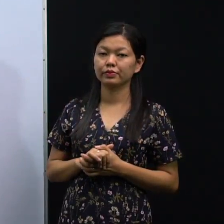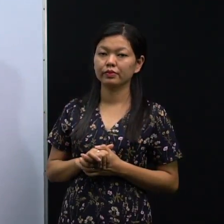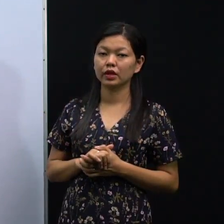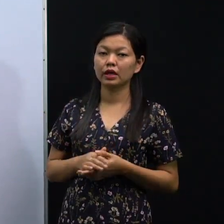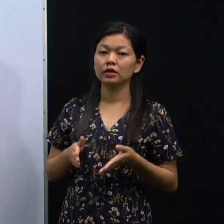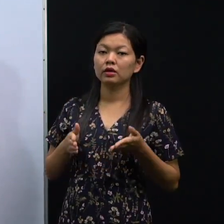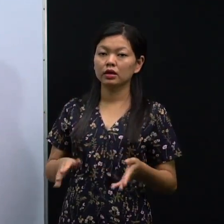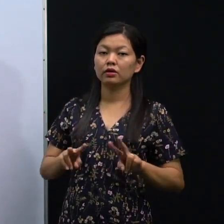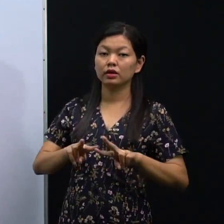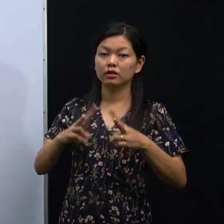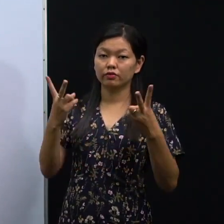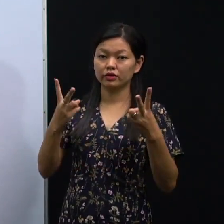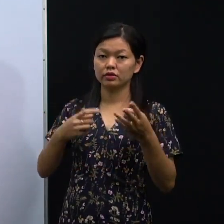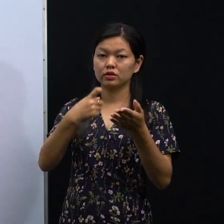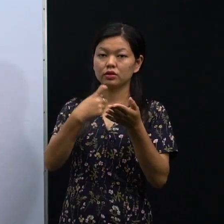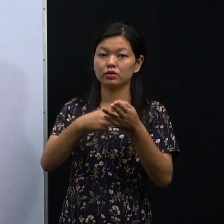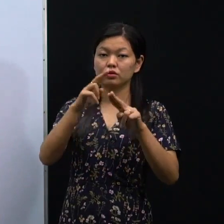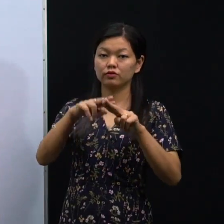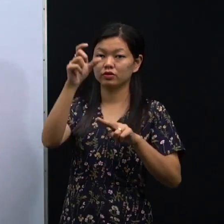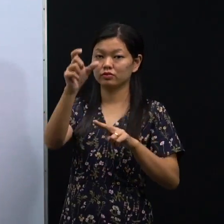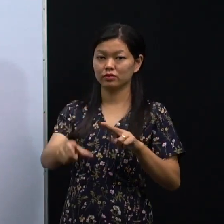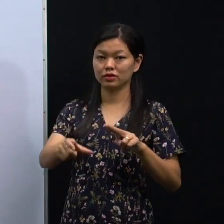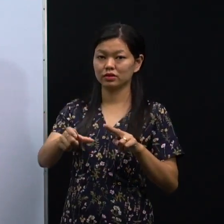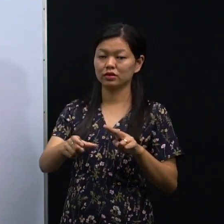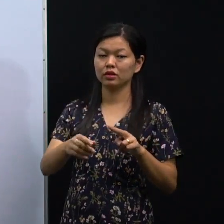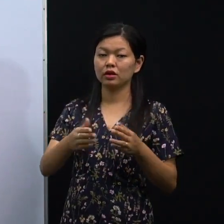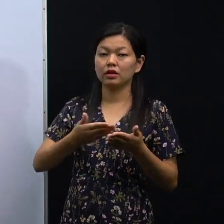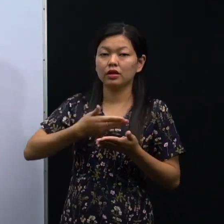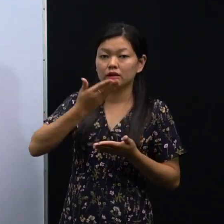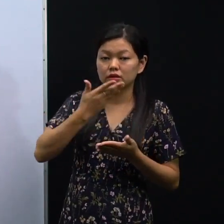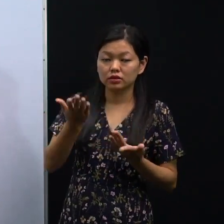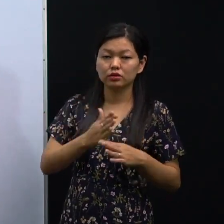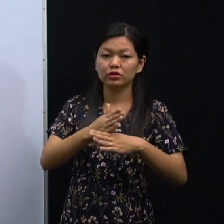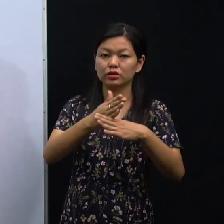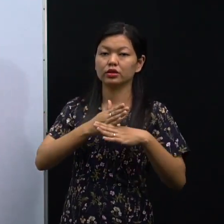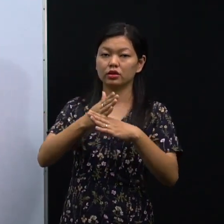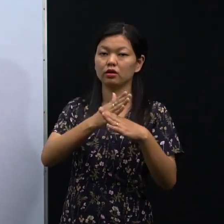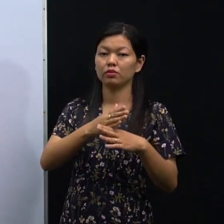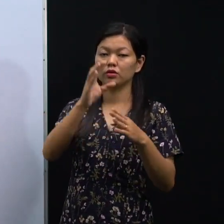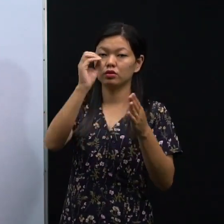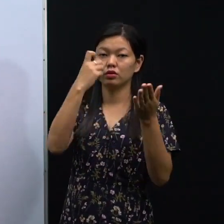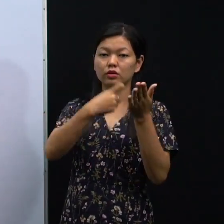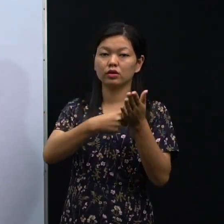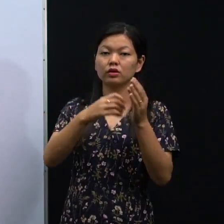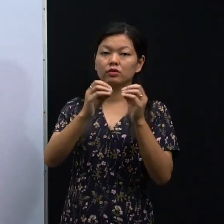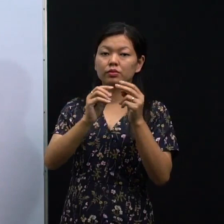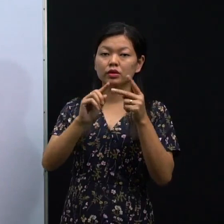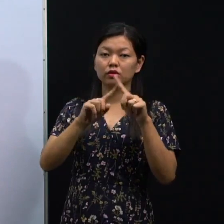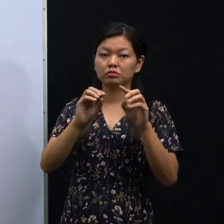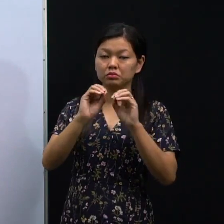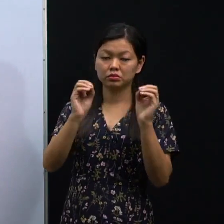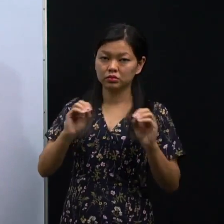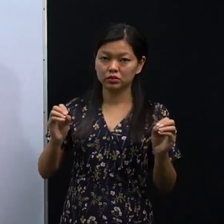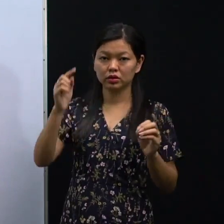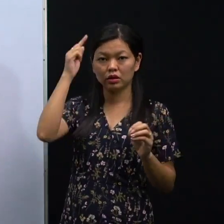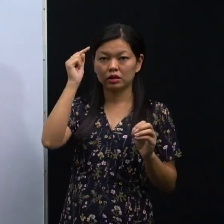the difference, right? In Rutherford, he did not mention anything about this orbit, and then he said that electron